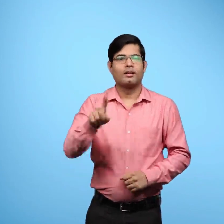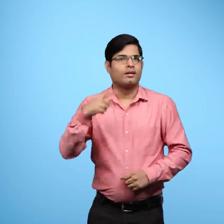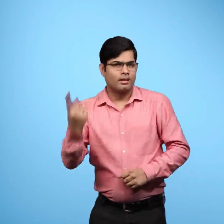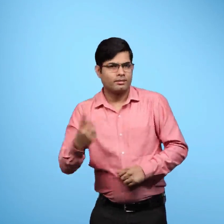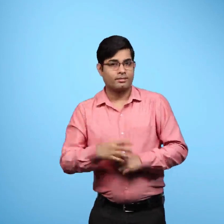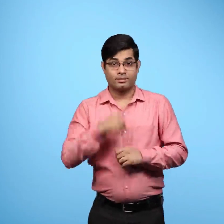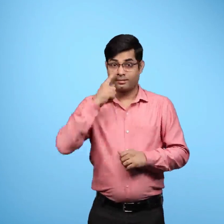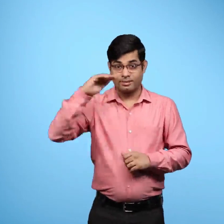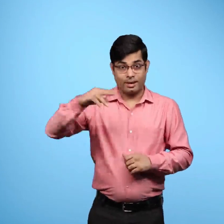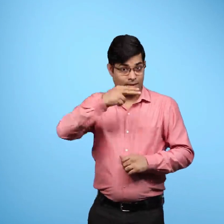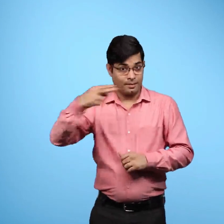and Raima